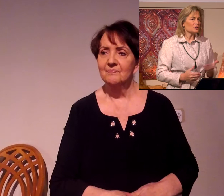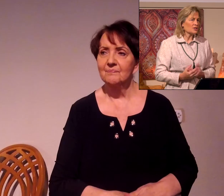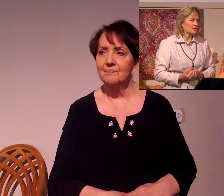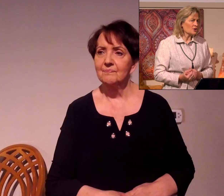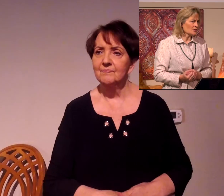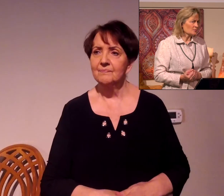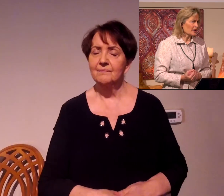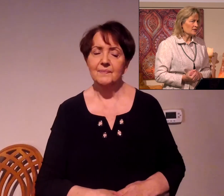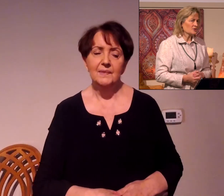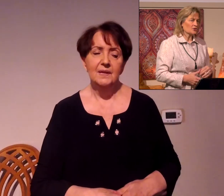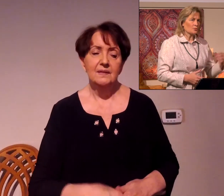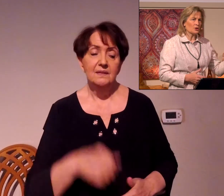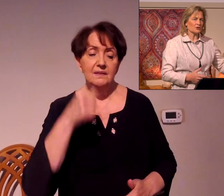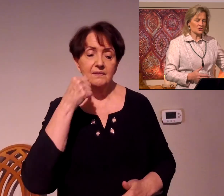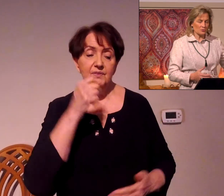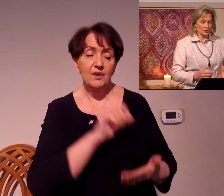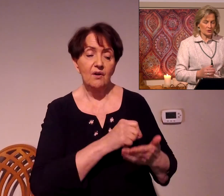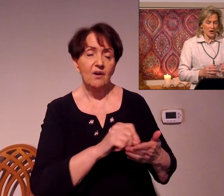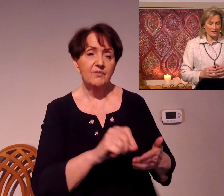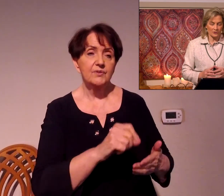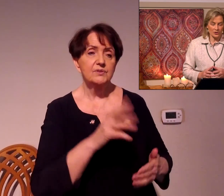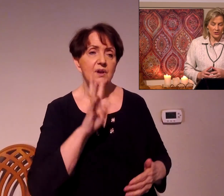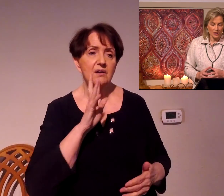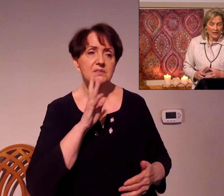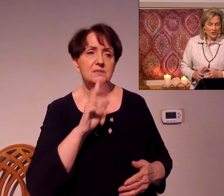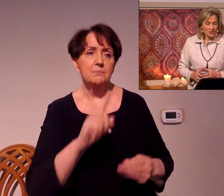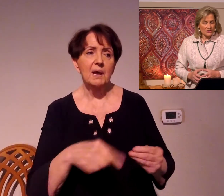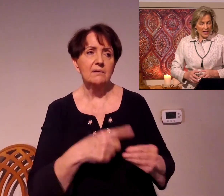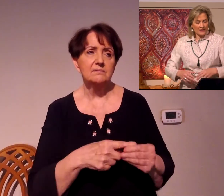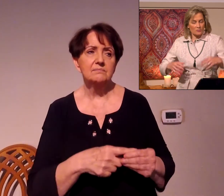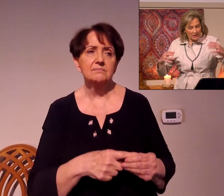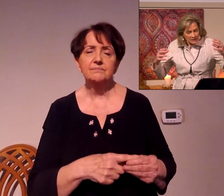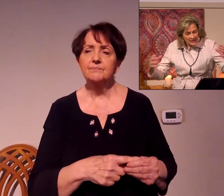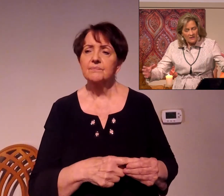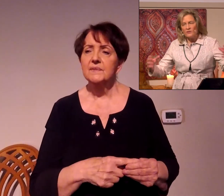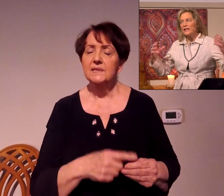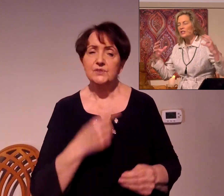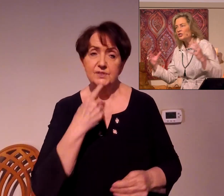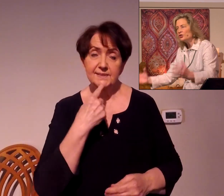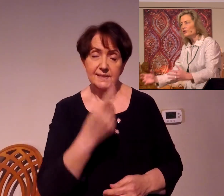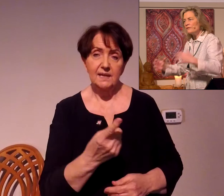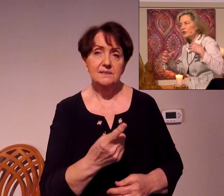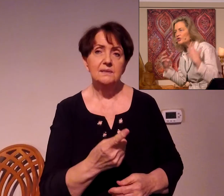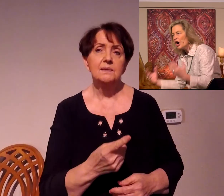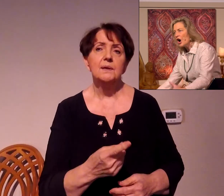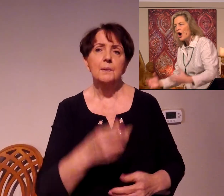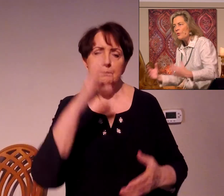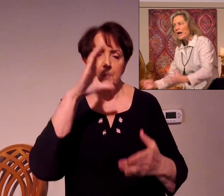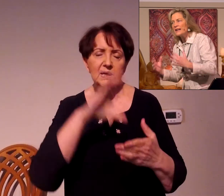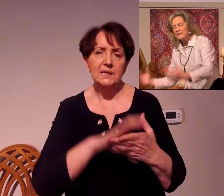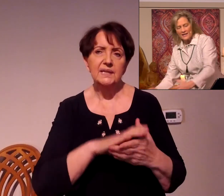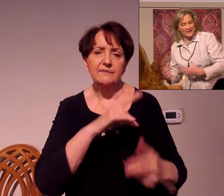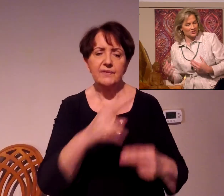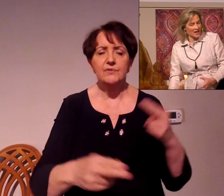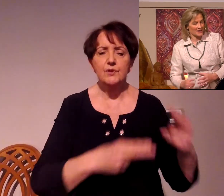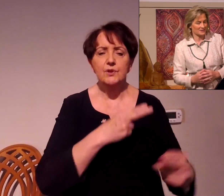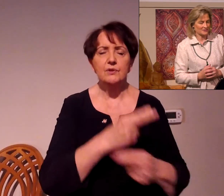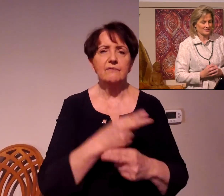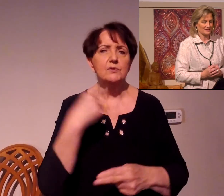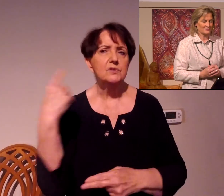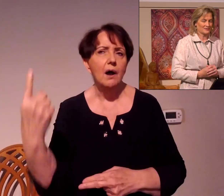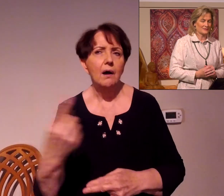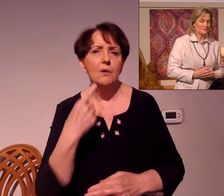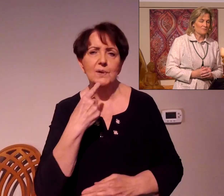Gabrielle Bernstein talks about this in her book, The Super Attractor. She says, believe that the universe always says